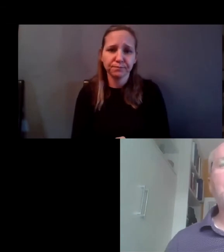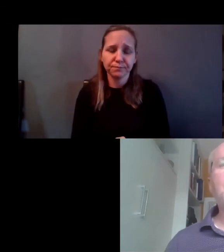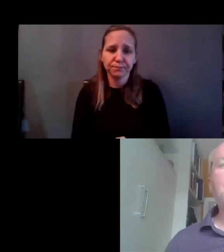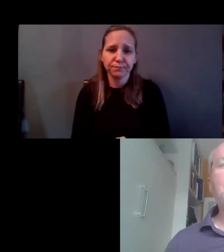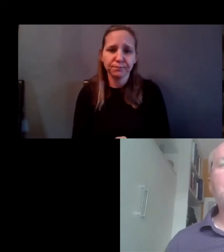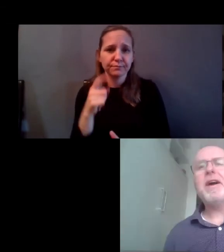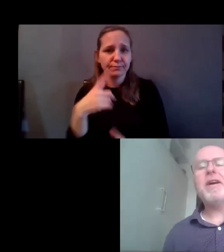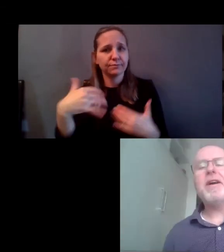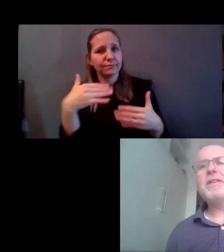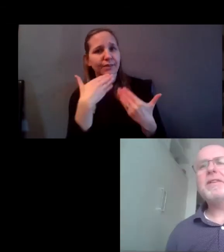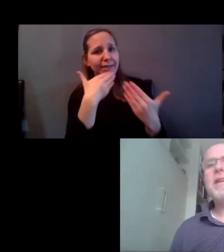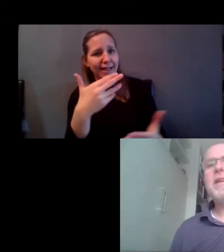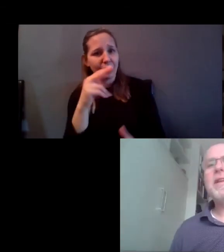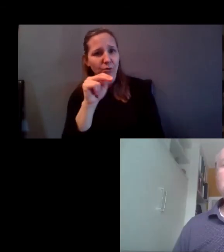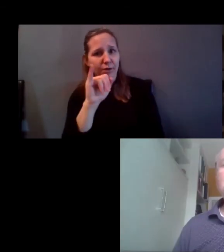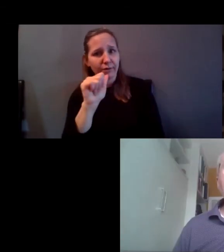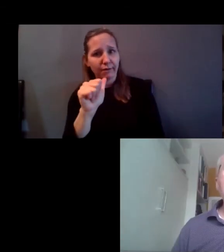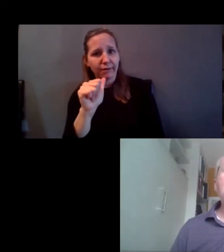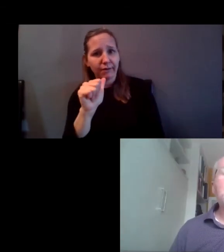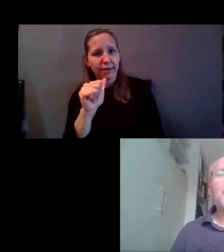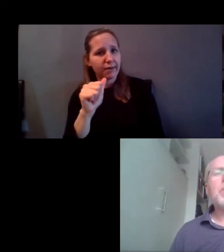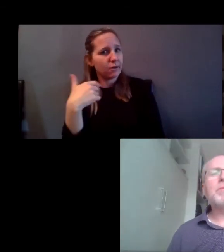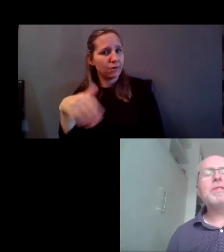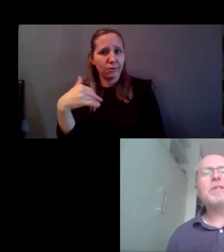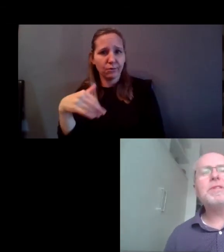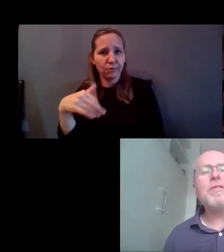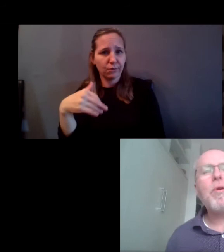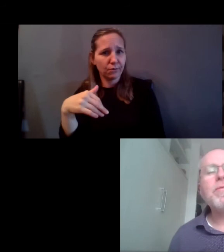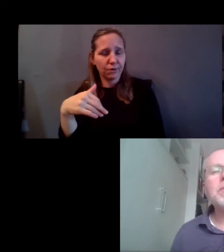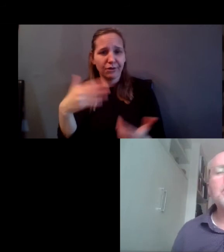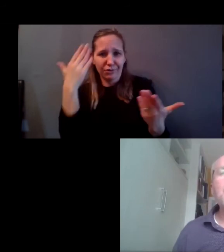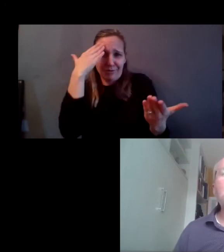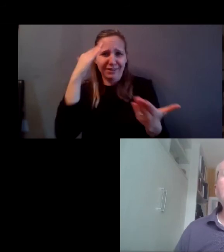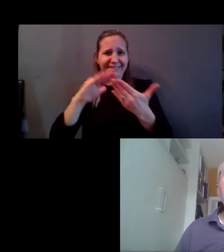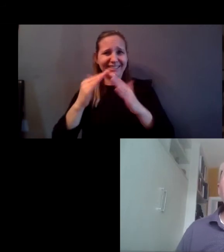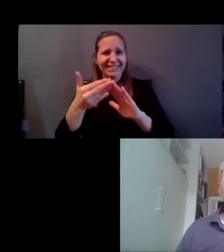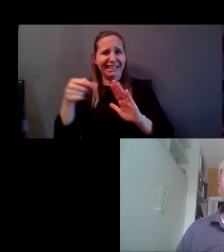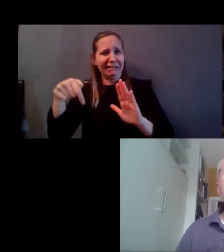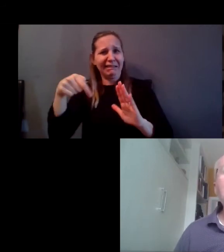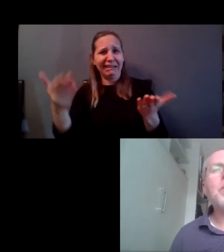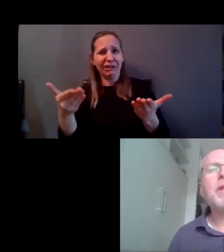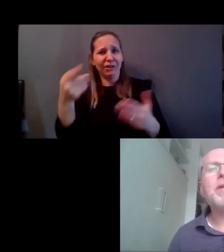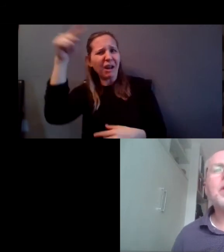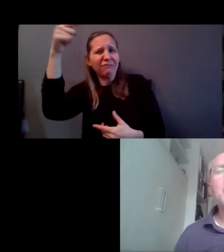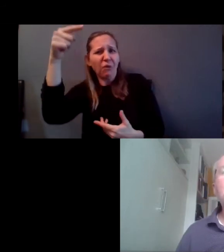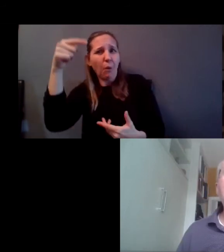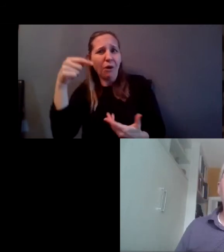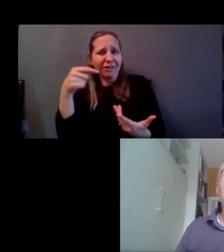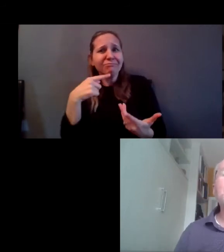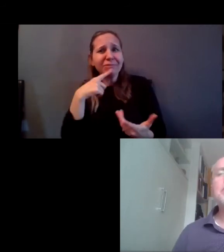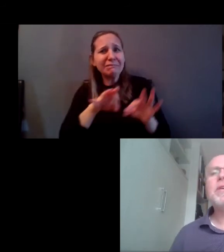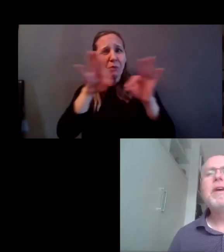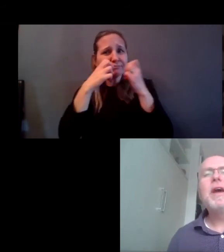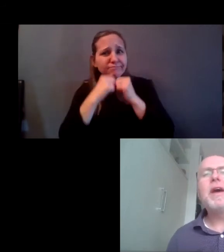Thank you very much, Naya. That was just great. I mean, what's the city for if it's not for the young people and